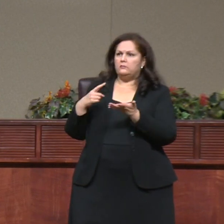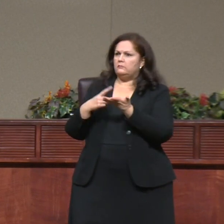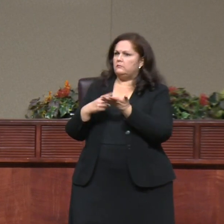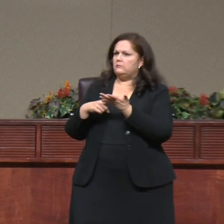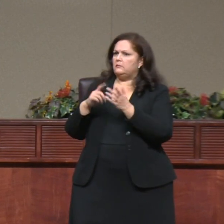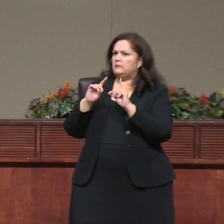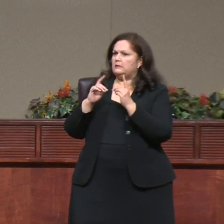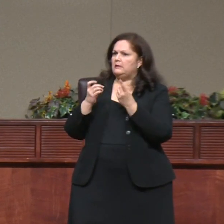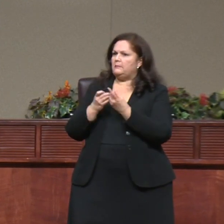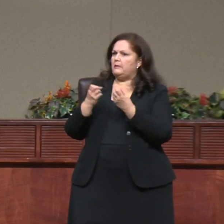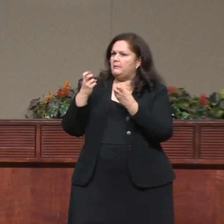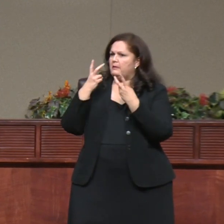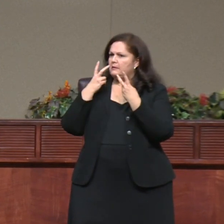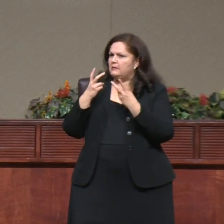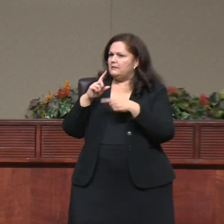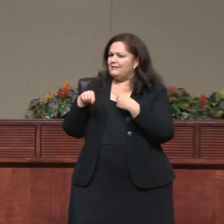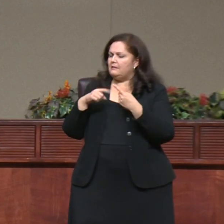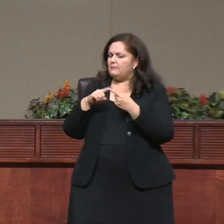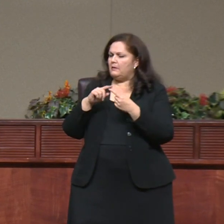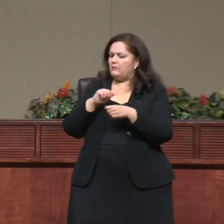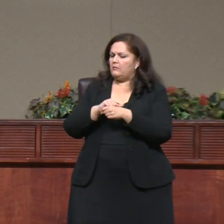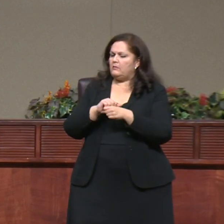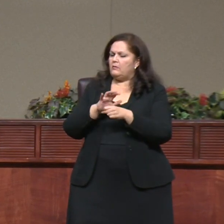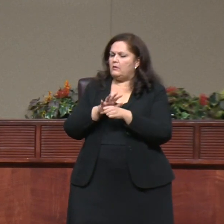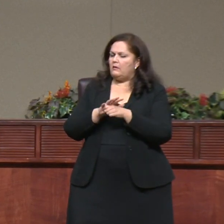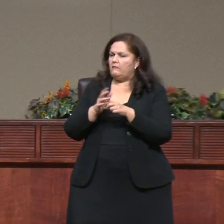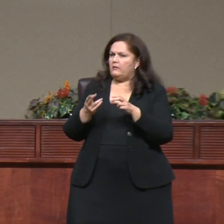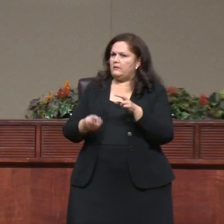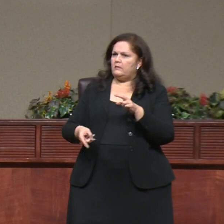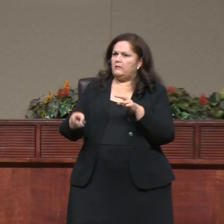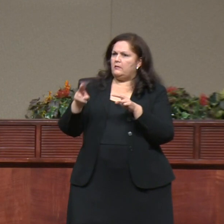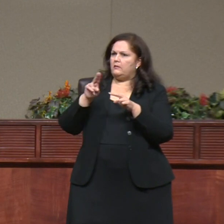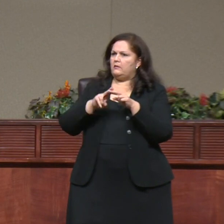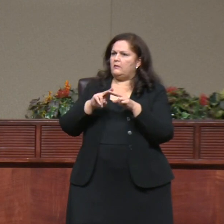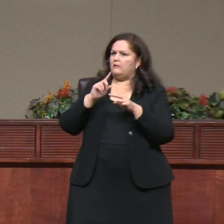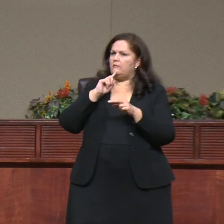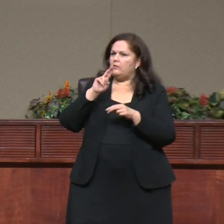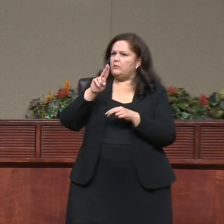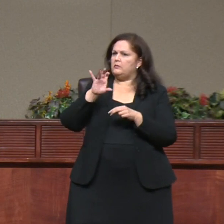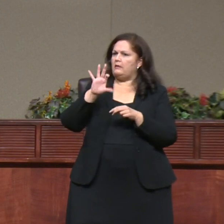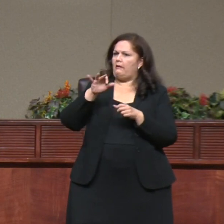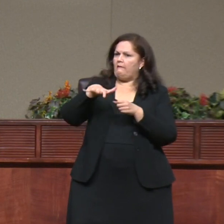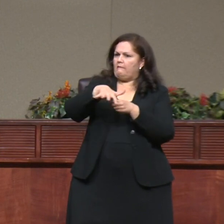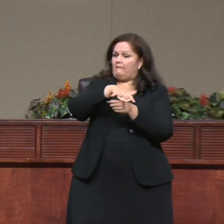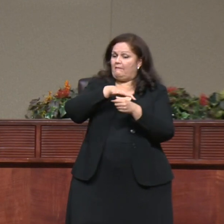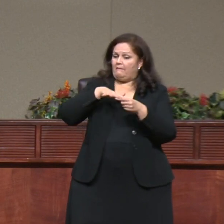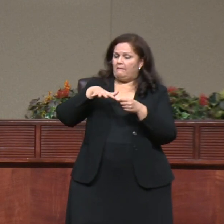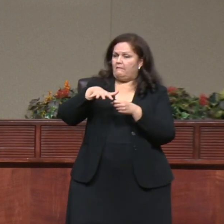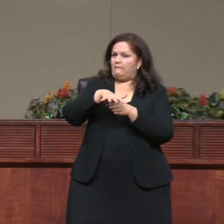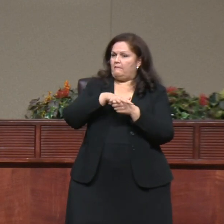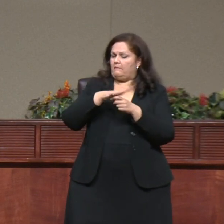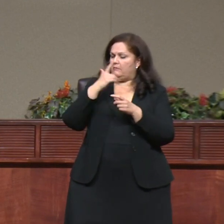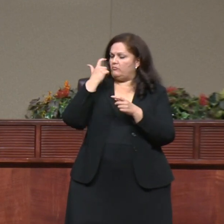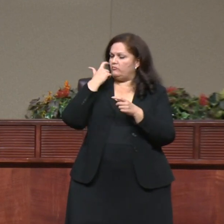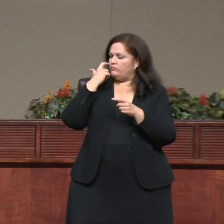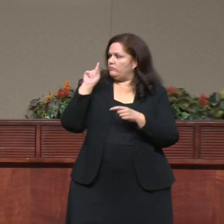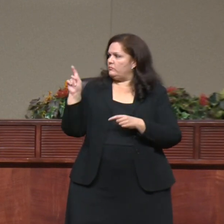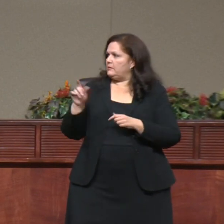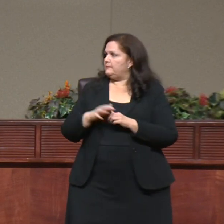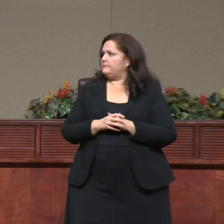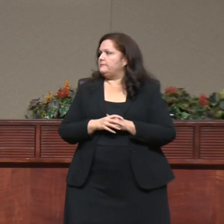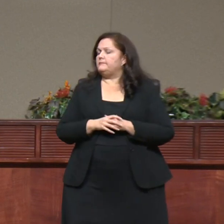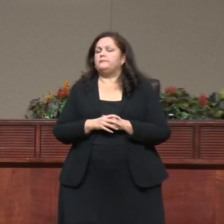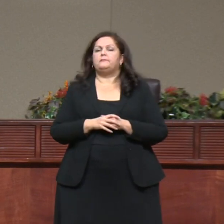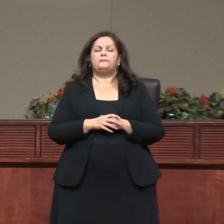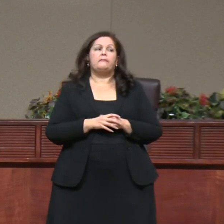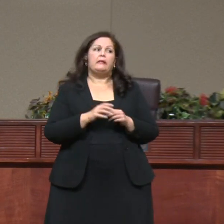has seen as far as increase in COVID cases in the areas surrounding UCF's main campus during the past couple weeks? Well, there